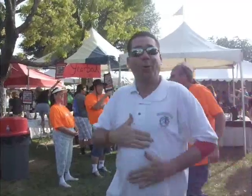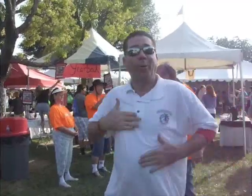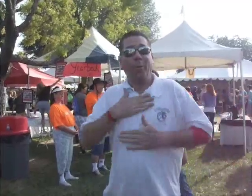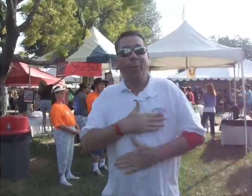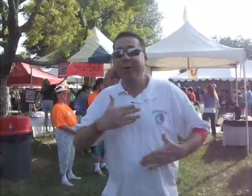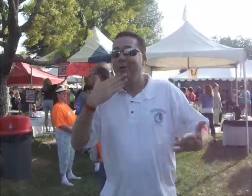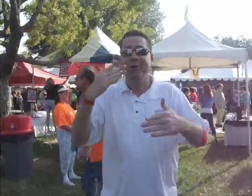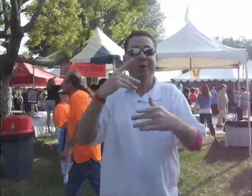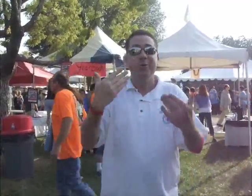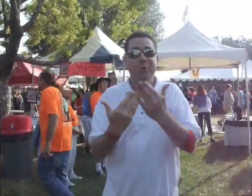my God.